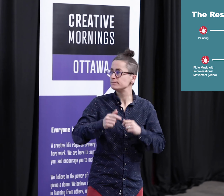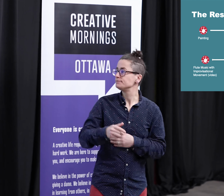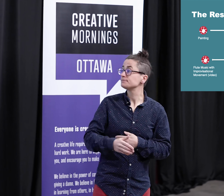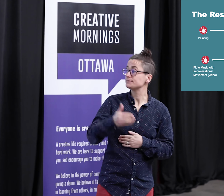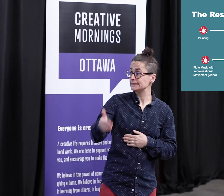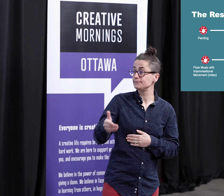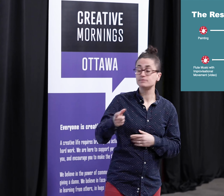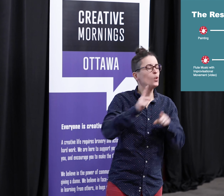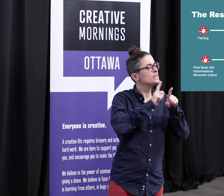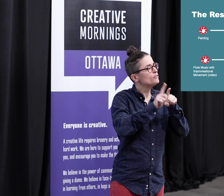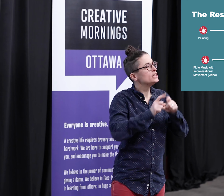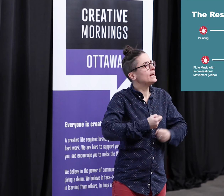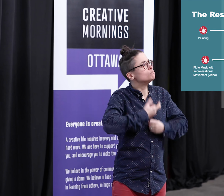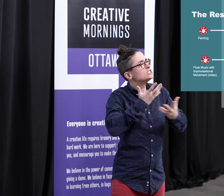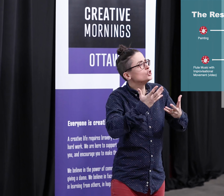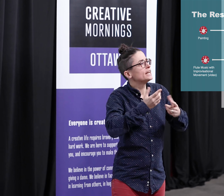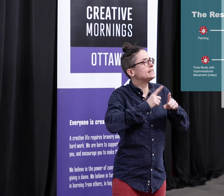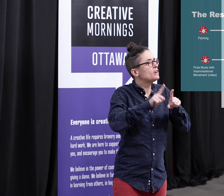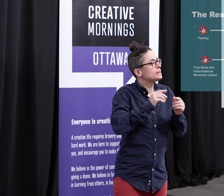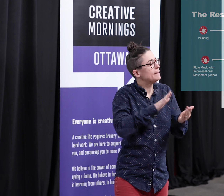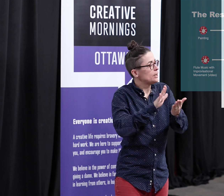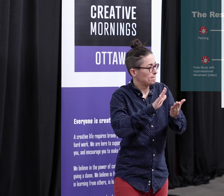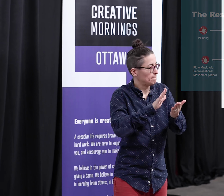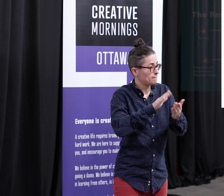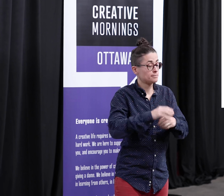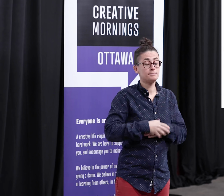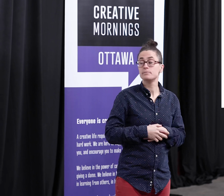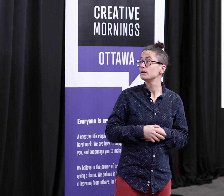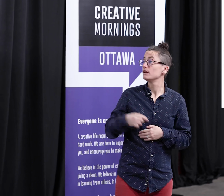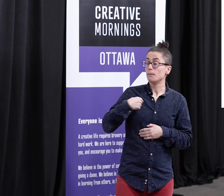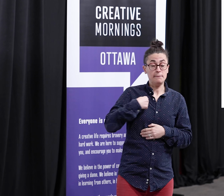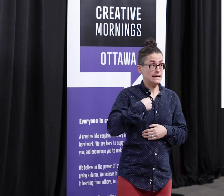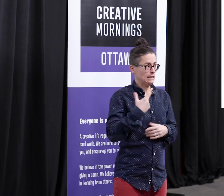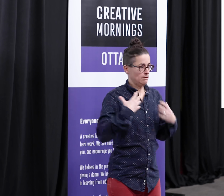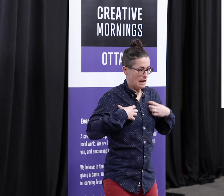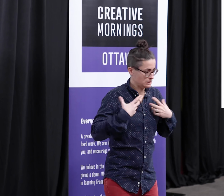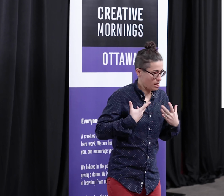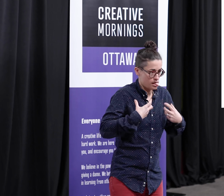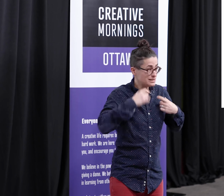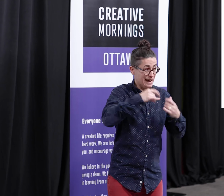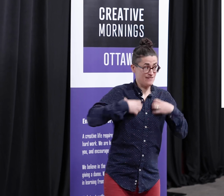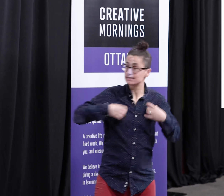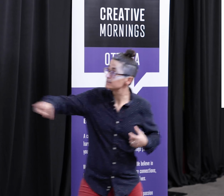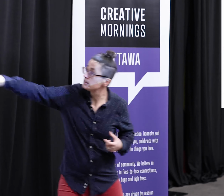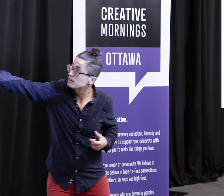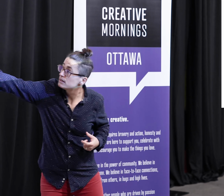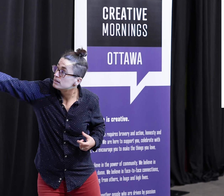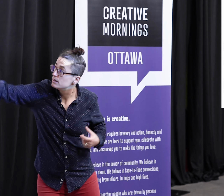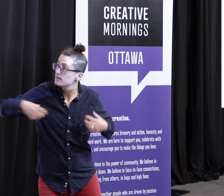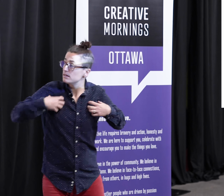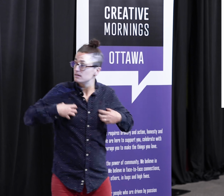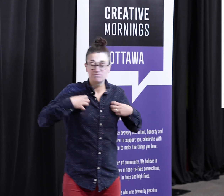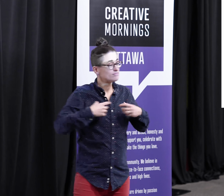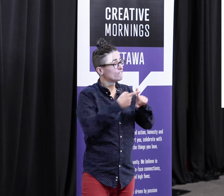use intersenses to connect, to express, to respond? So I wasn't quite sure how